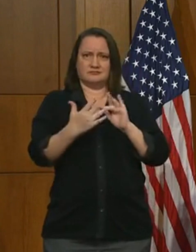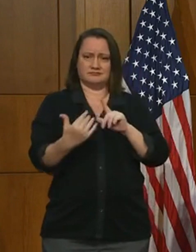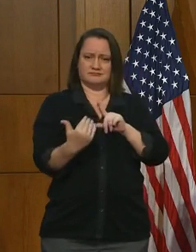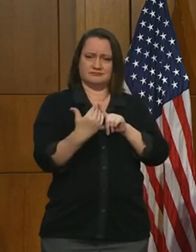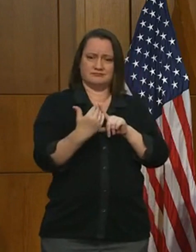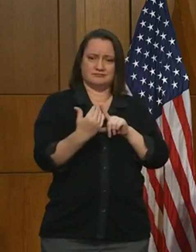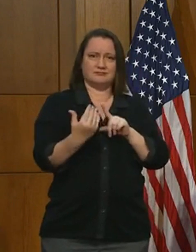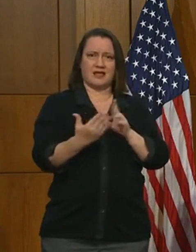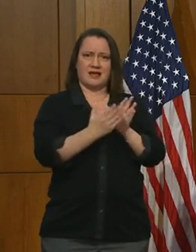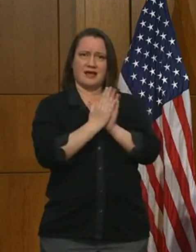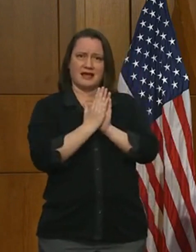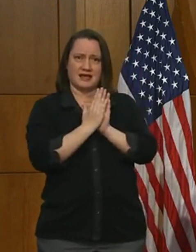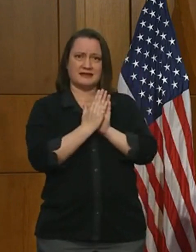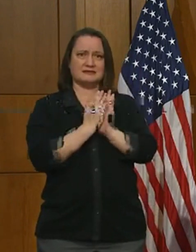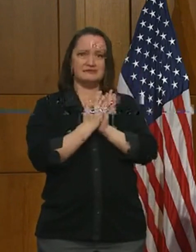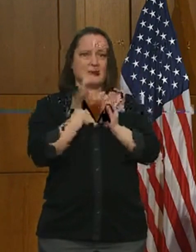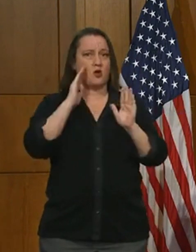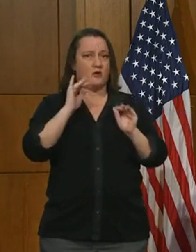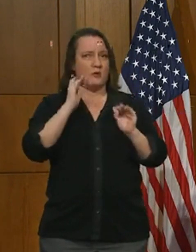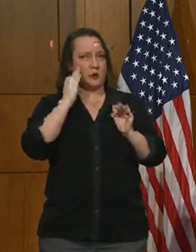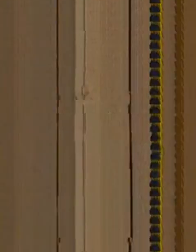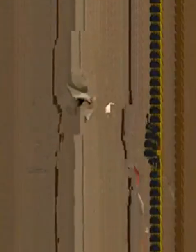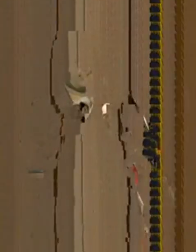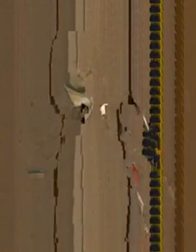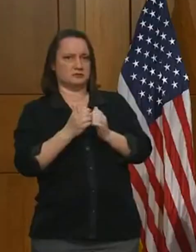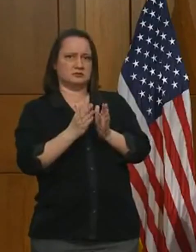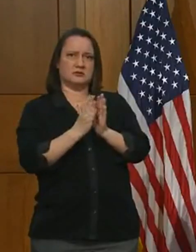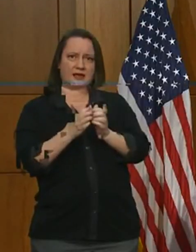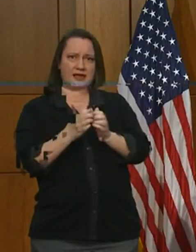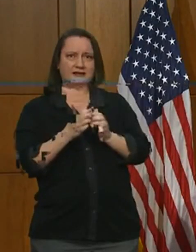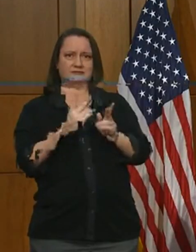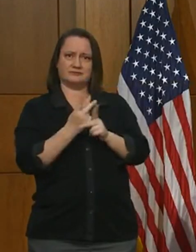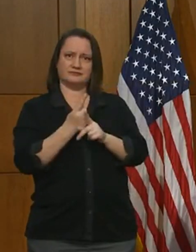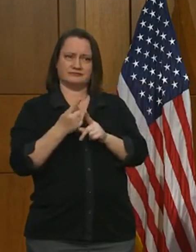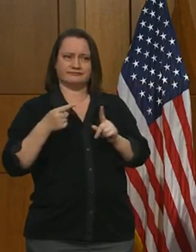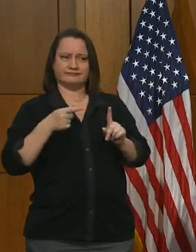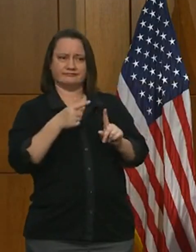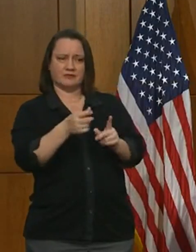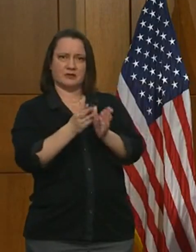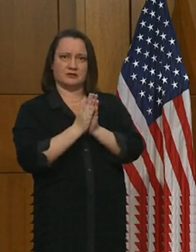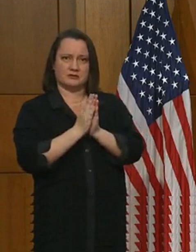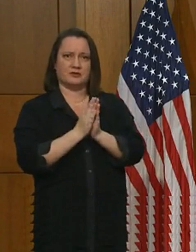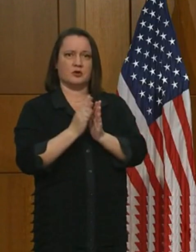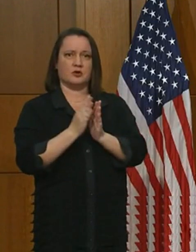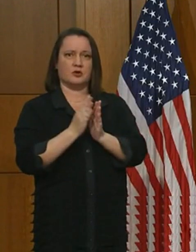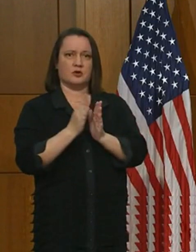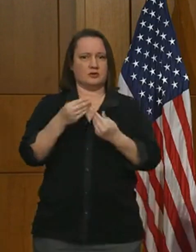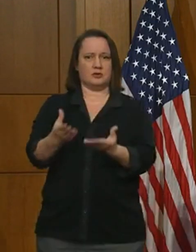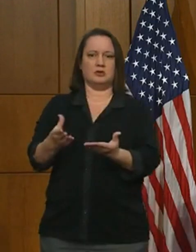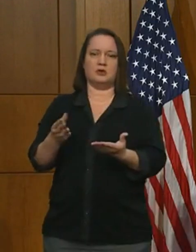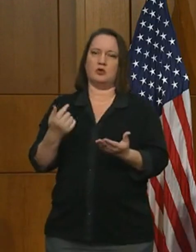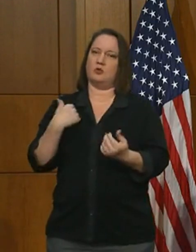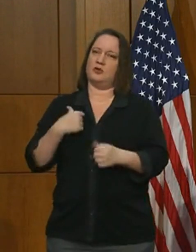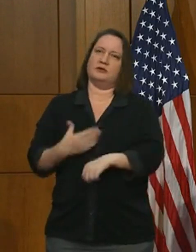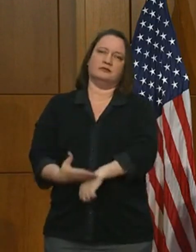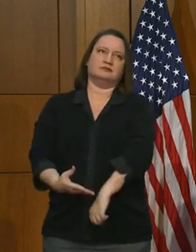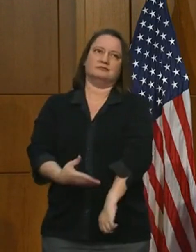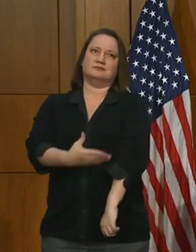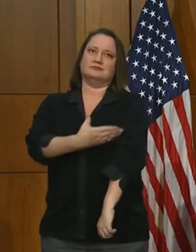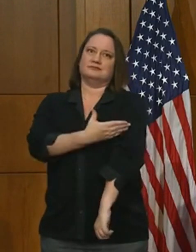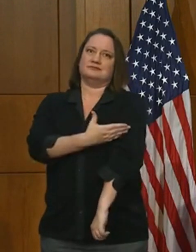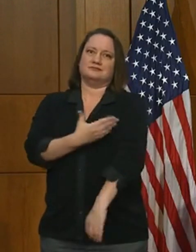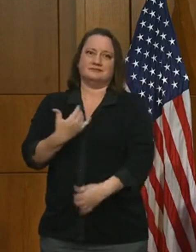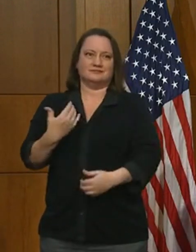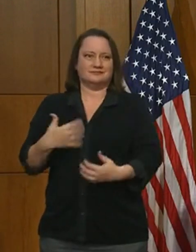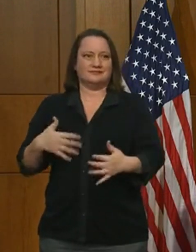hopefully they'll know the proper channel to go through, and we'll be able to deliver to them. We've come so far. I mean,